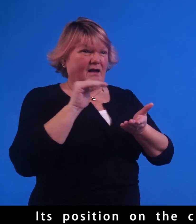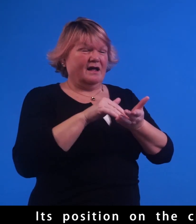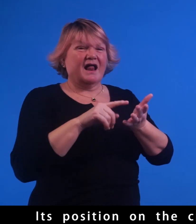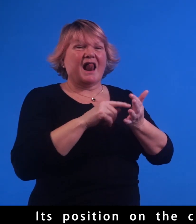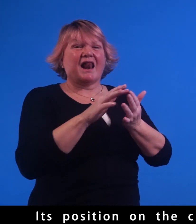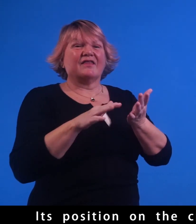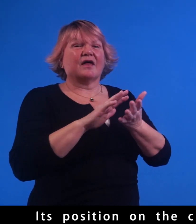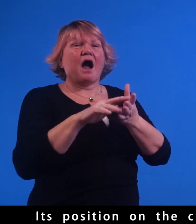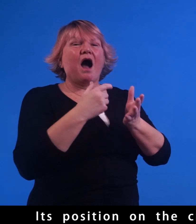Harbour,